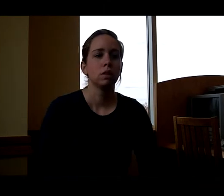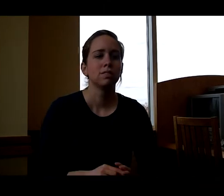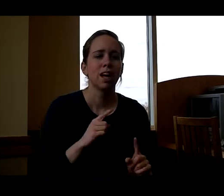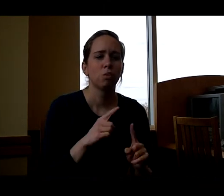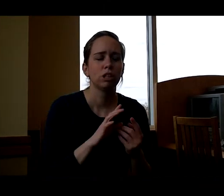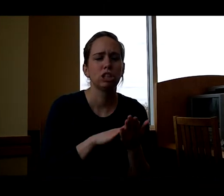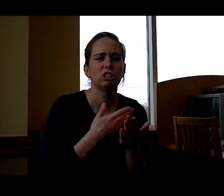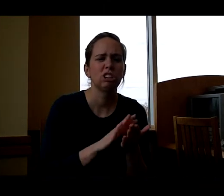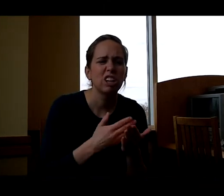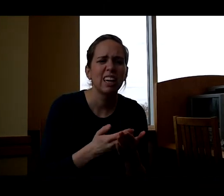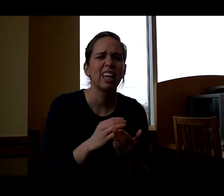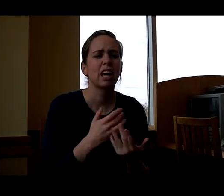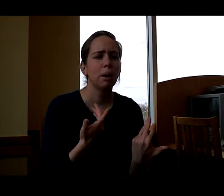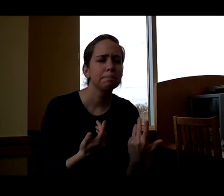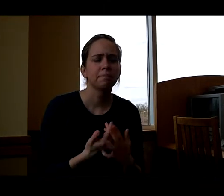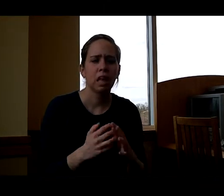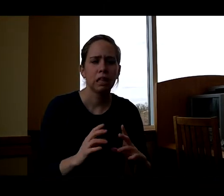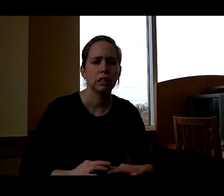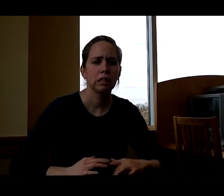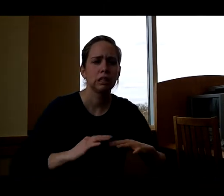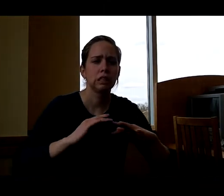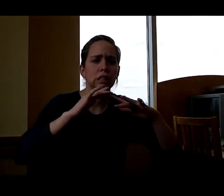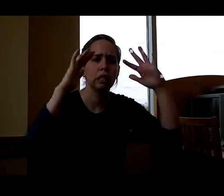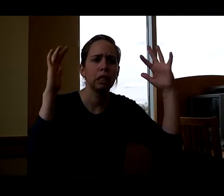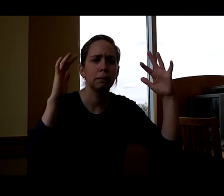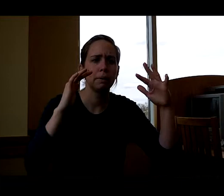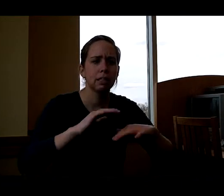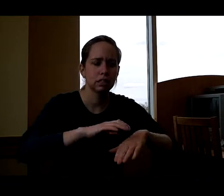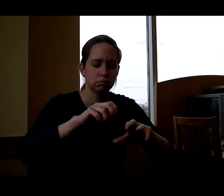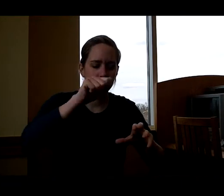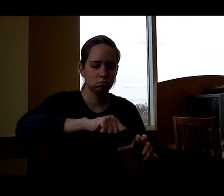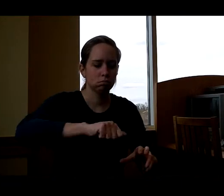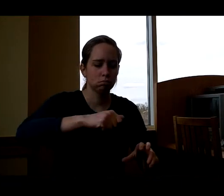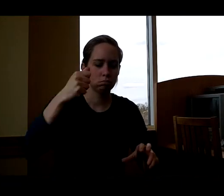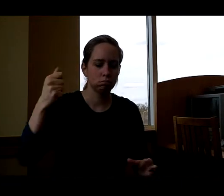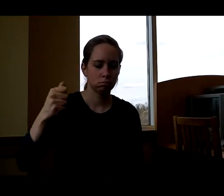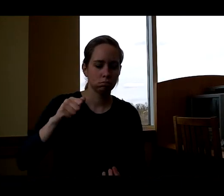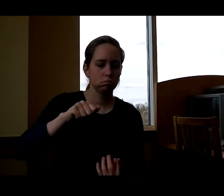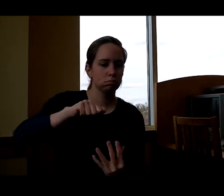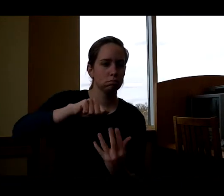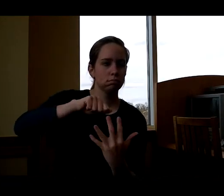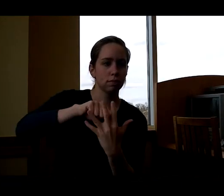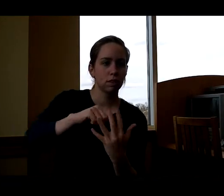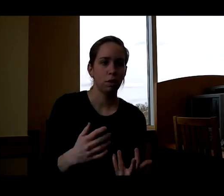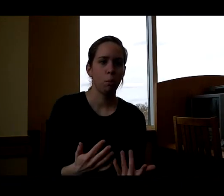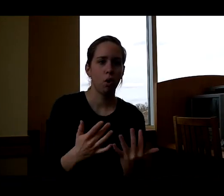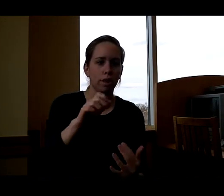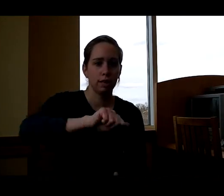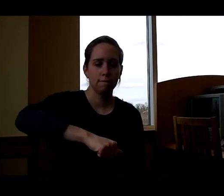cooking and the steam from the pan hits the lid. Okay, that's one. You're boiling something, cooking something, you take the lid and lift it up, and